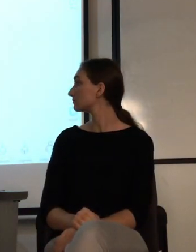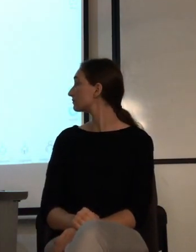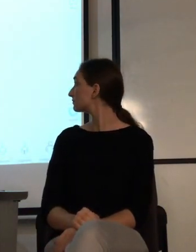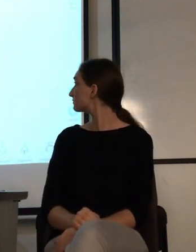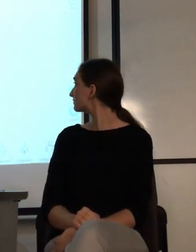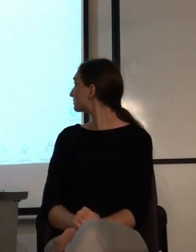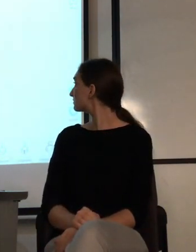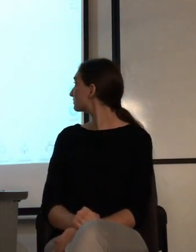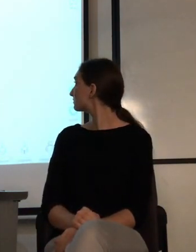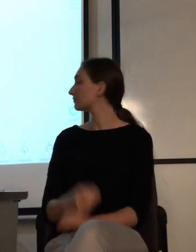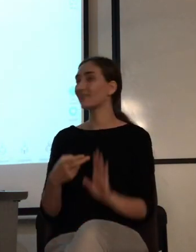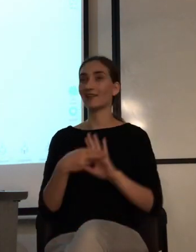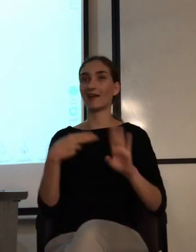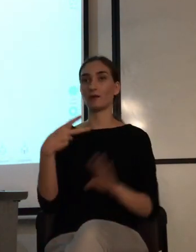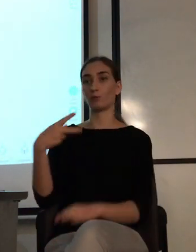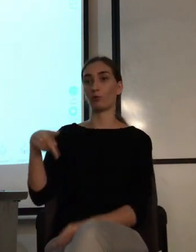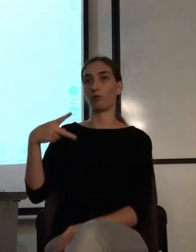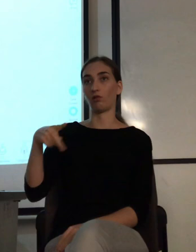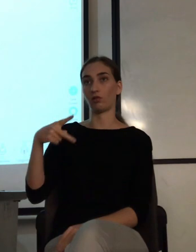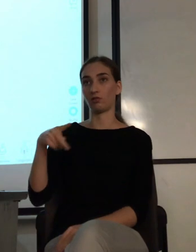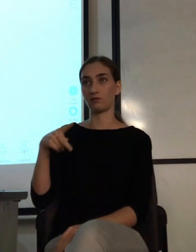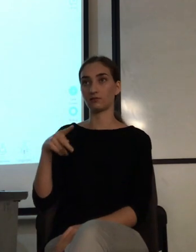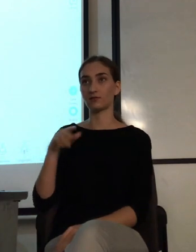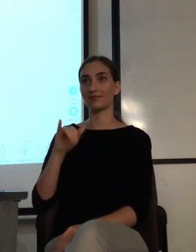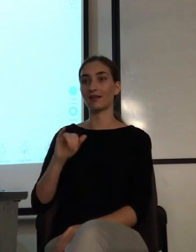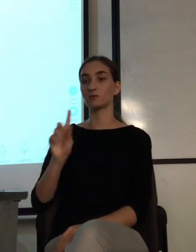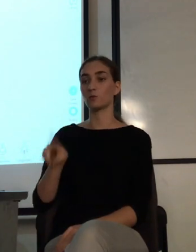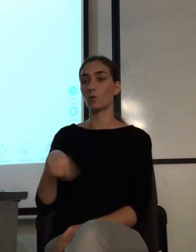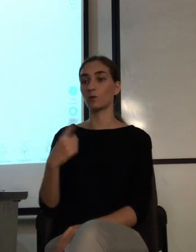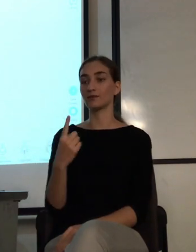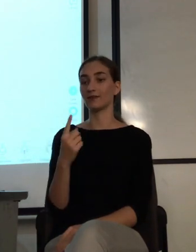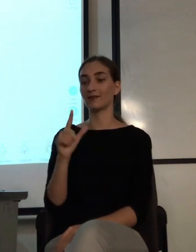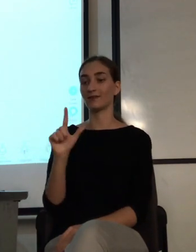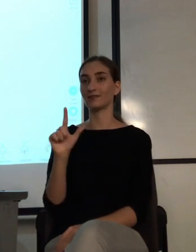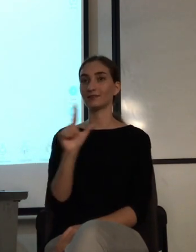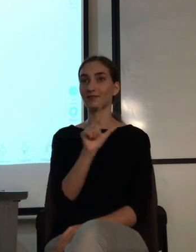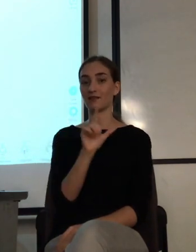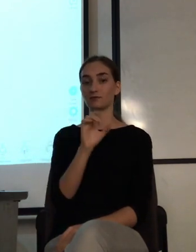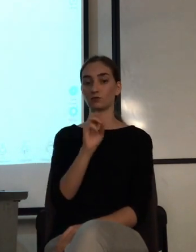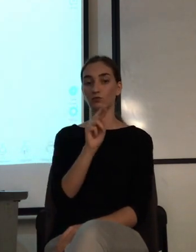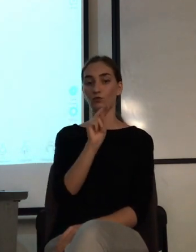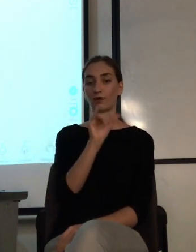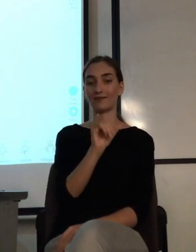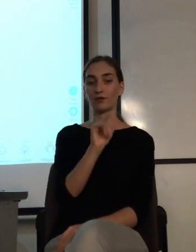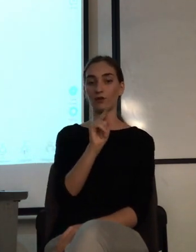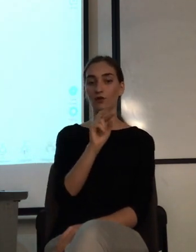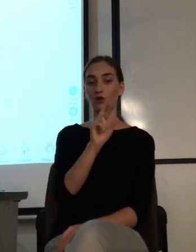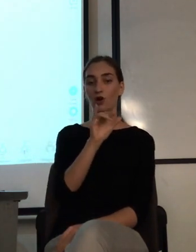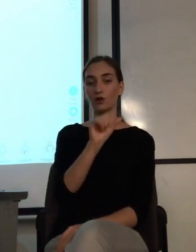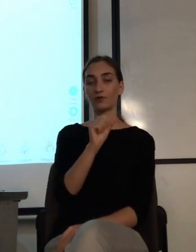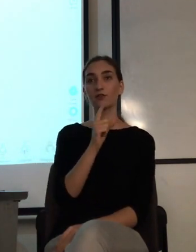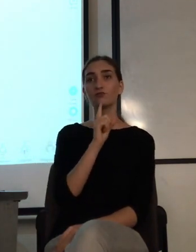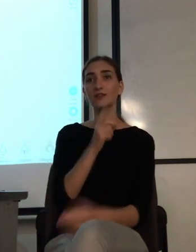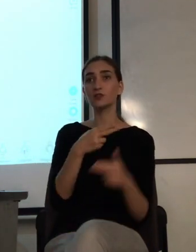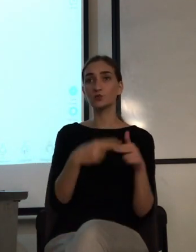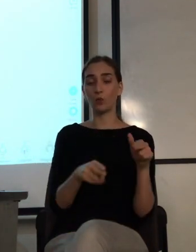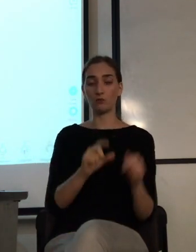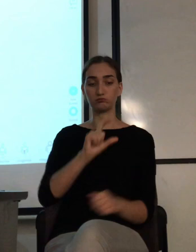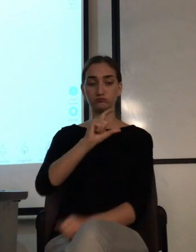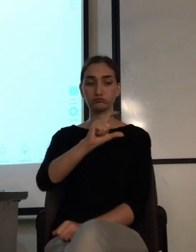What I have highlighted in purple is just the left coronary artery. Look how short it is, because as soon as it